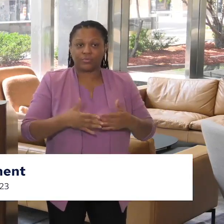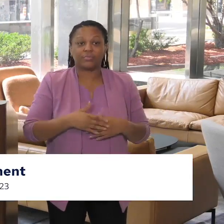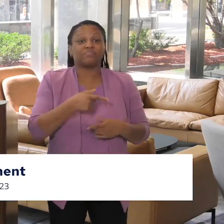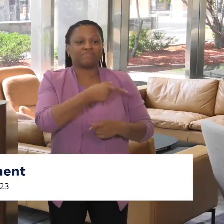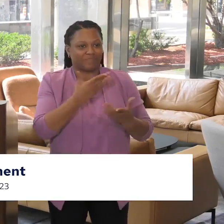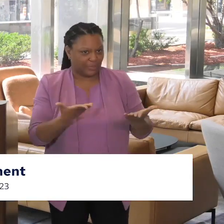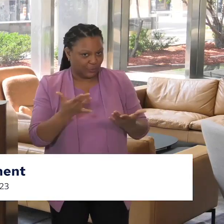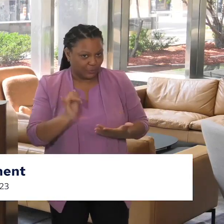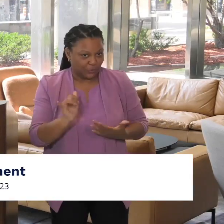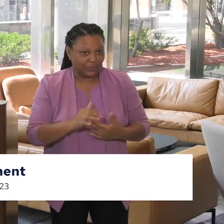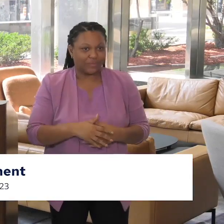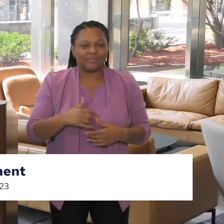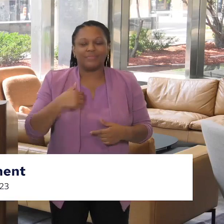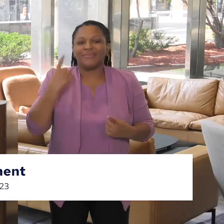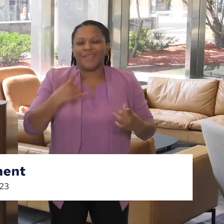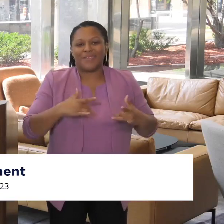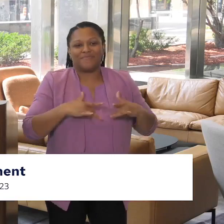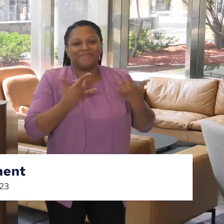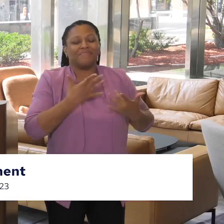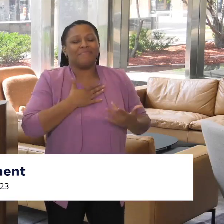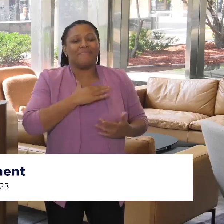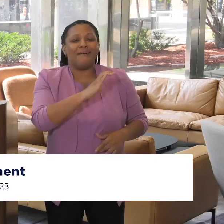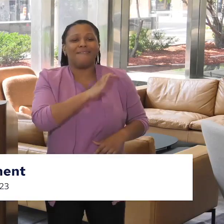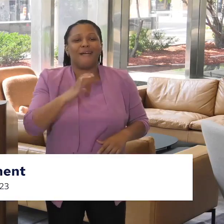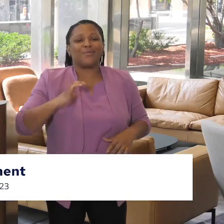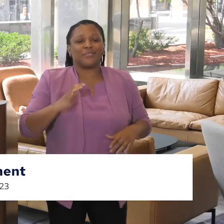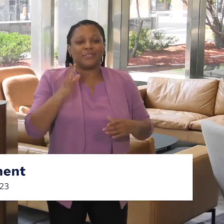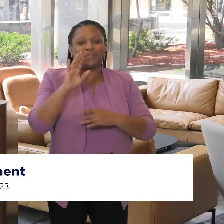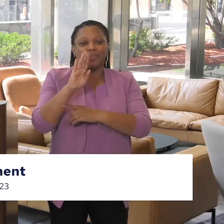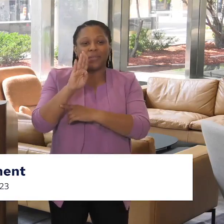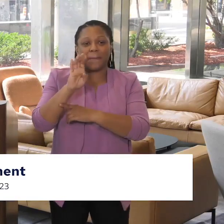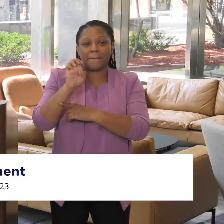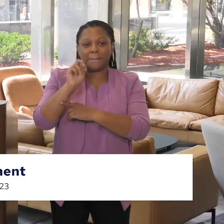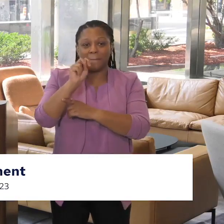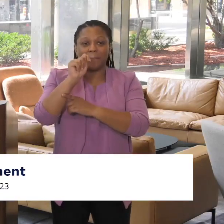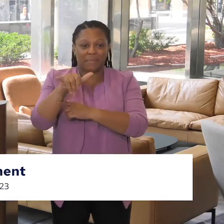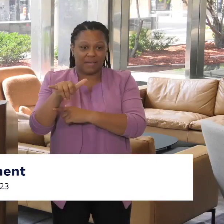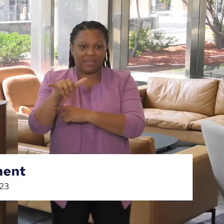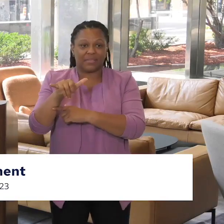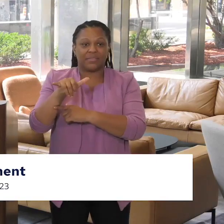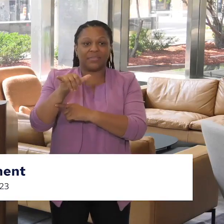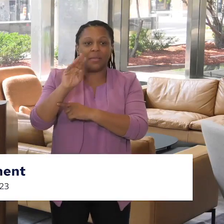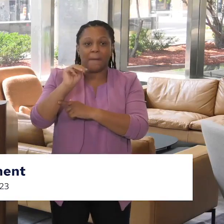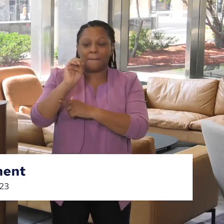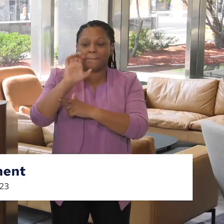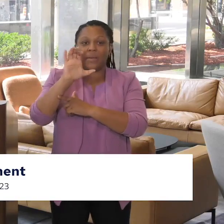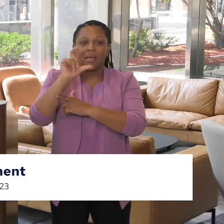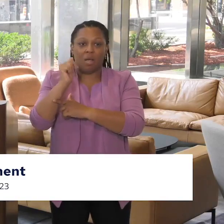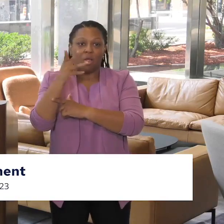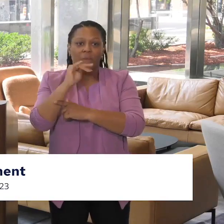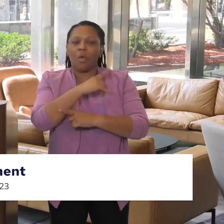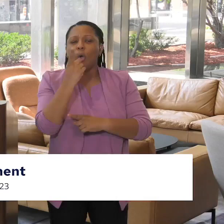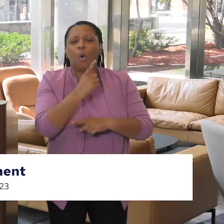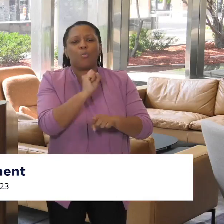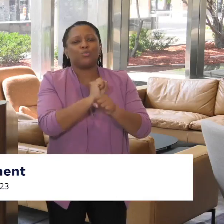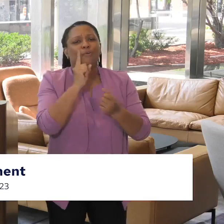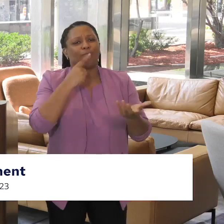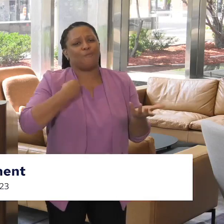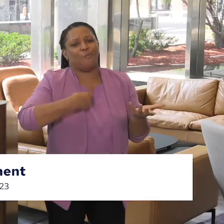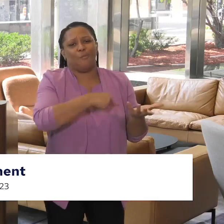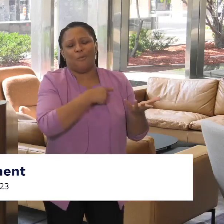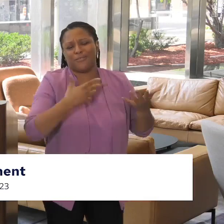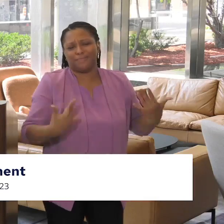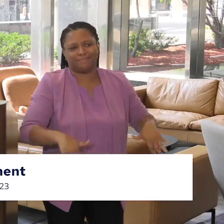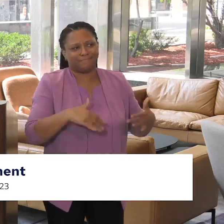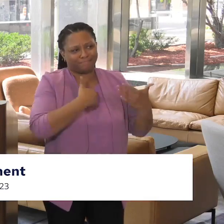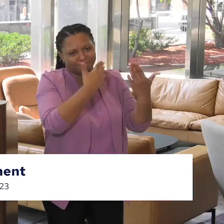member, Betty McCollum, who is here, and she's always working on our behalf. You'll hear from her. But in the meantime, I want to introduce,